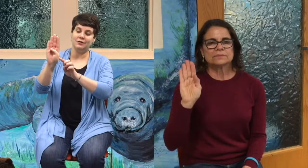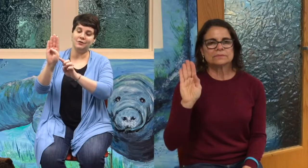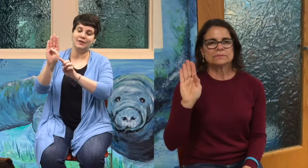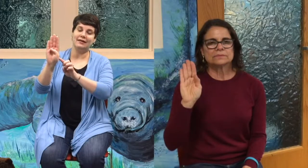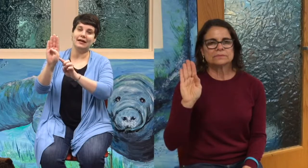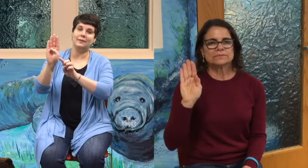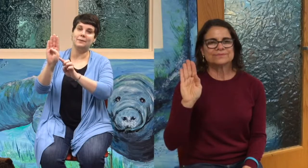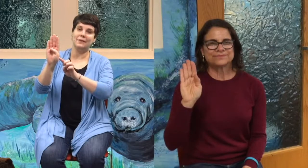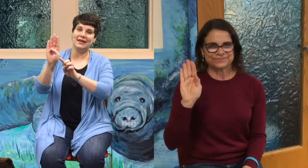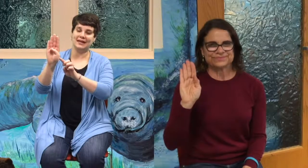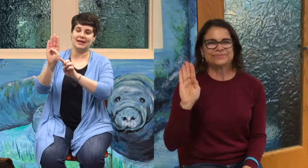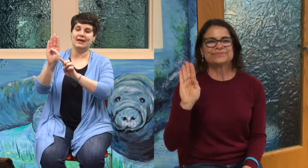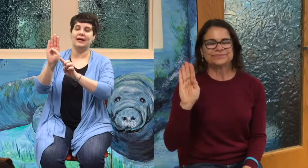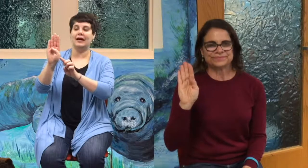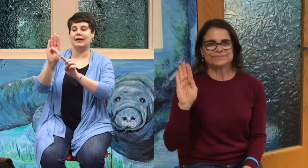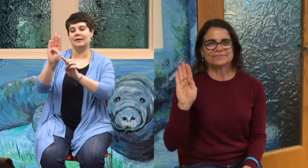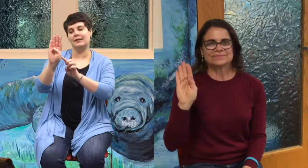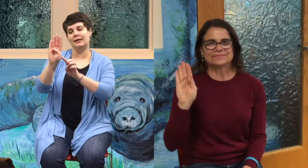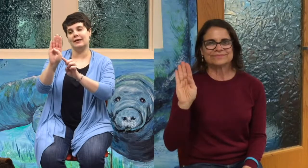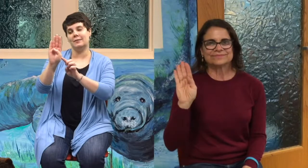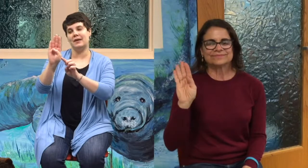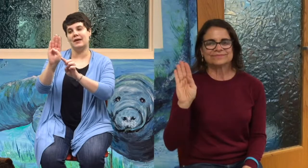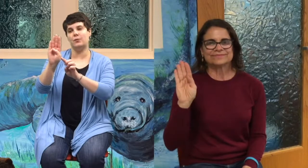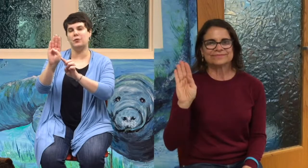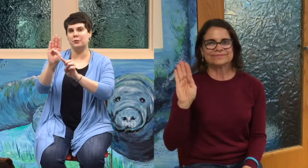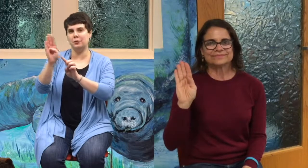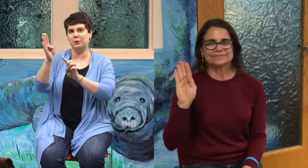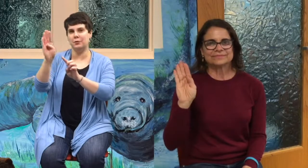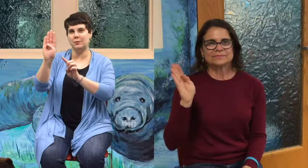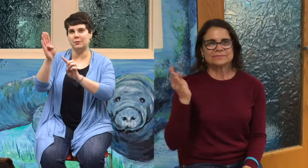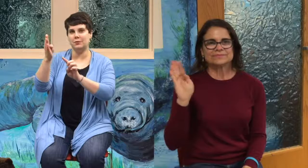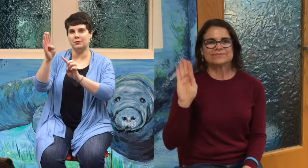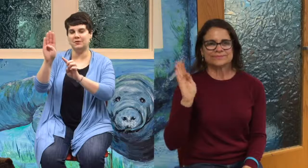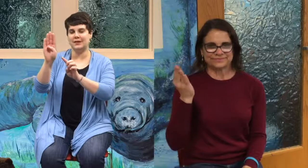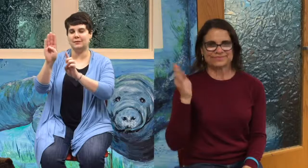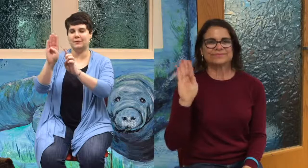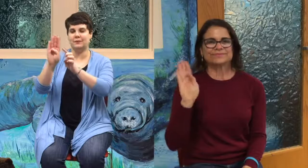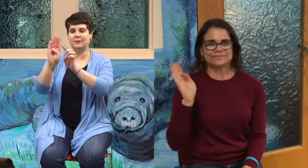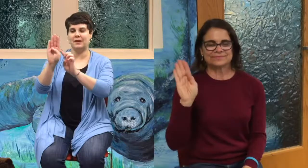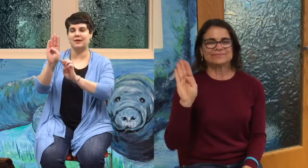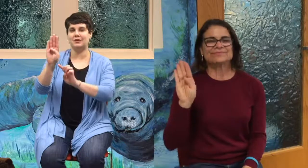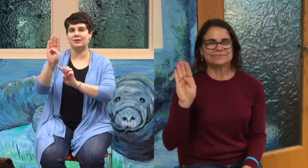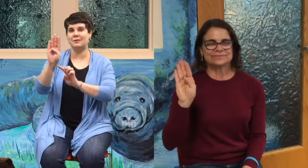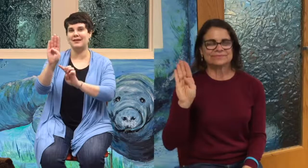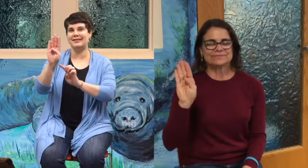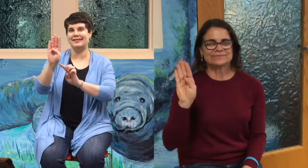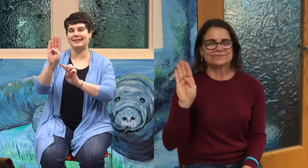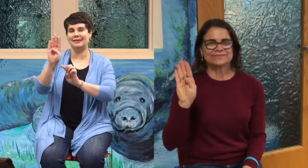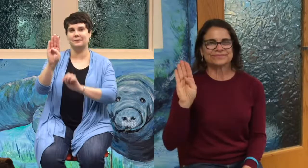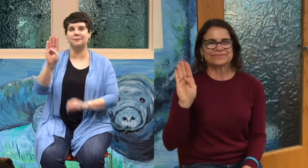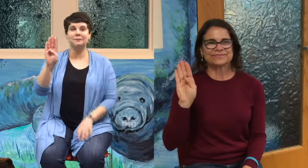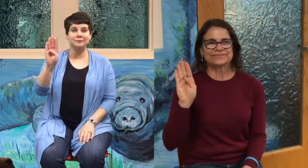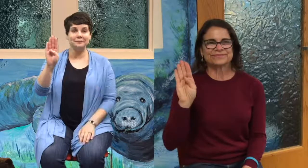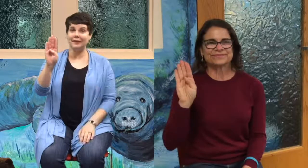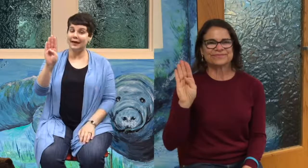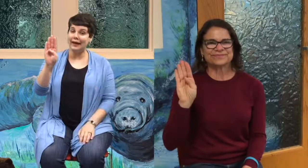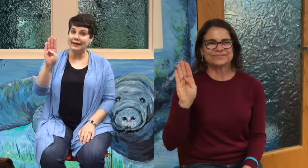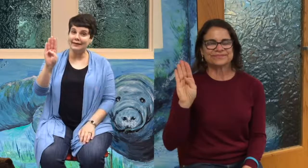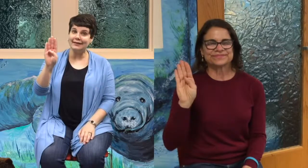the letter B. The letter B. For blue, we moved it, but for B, it's going to be still. And the